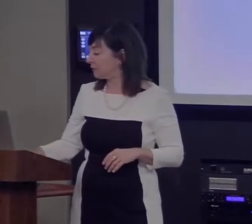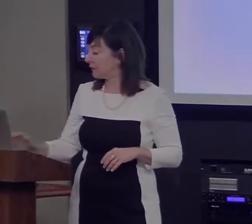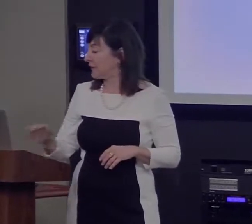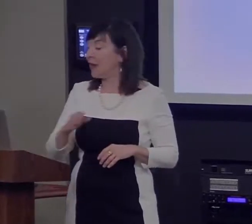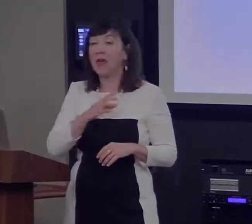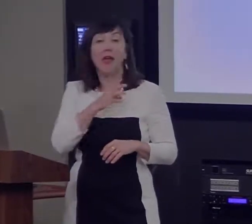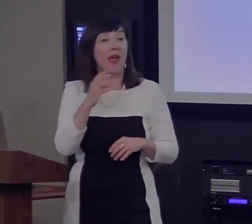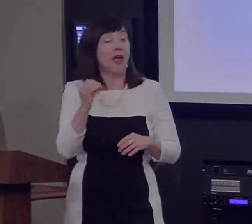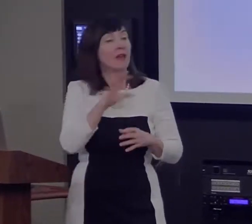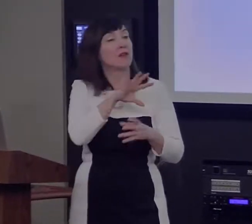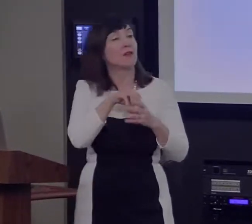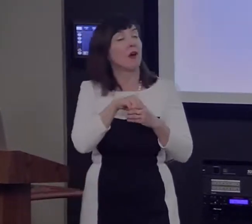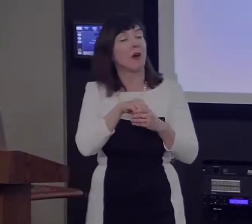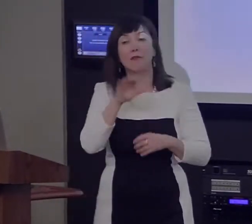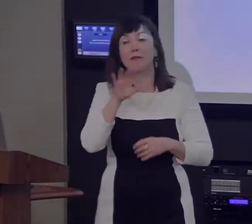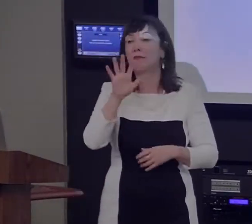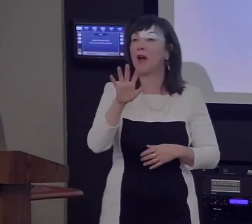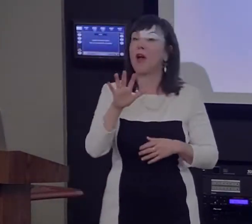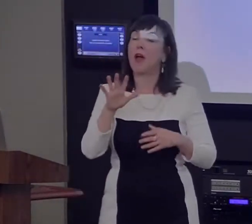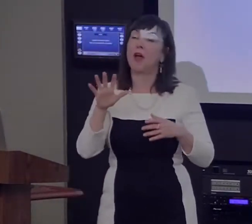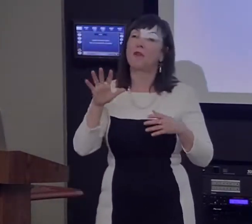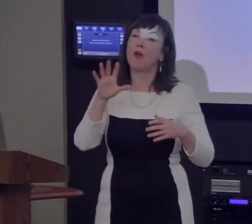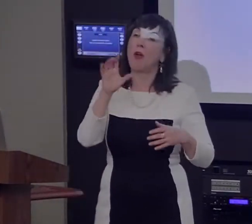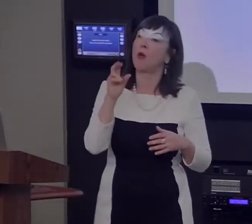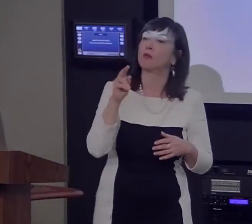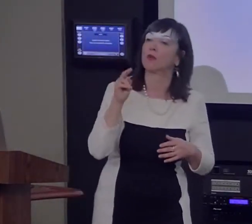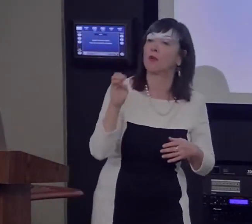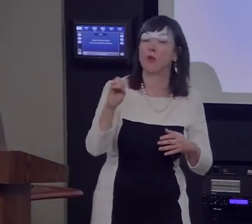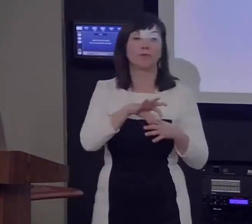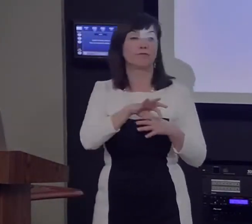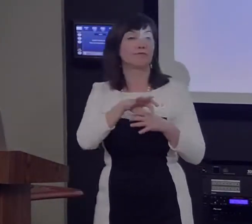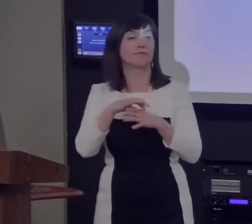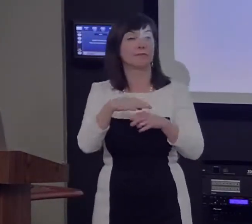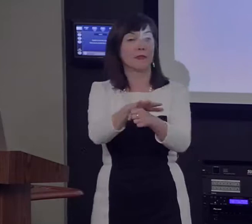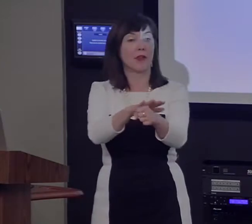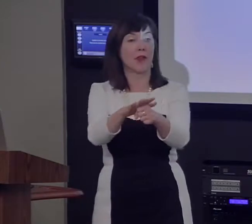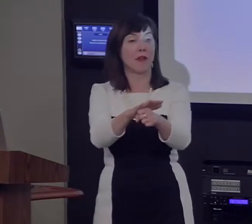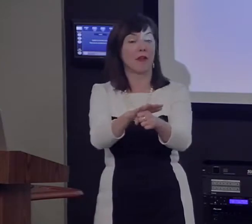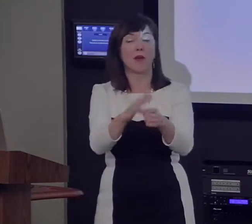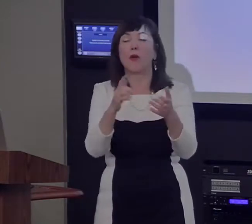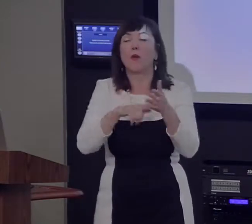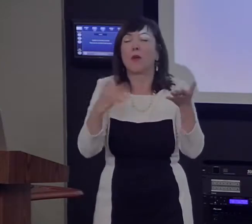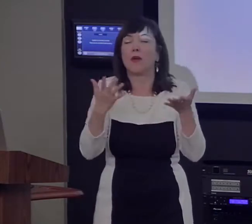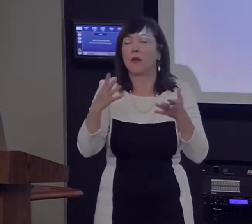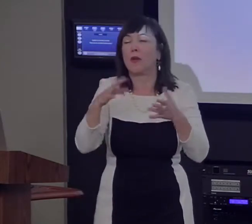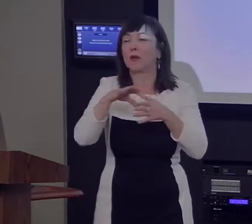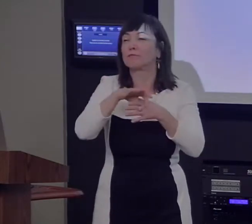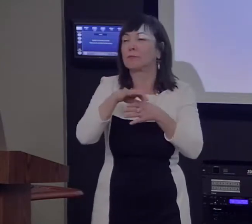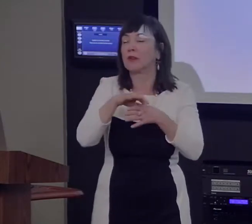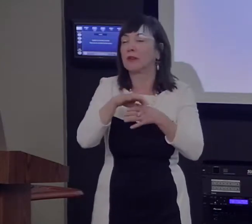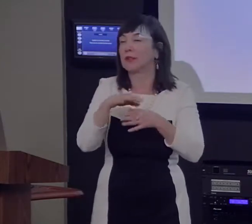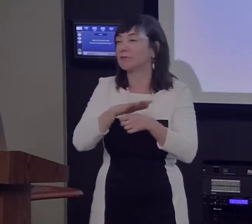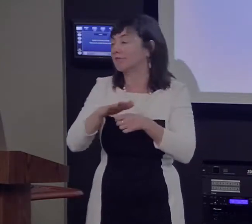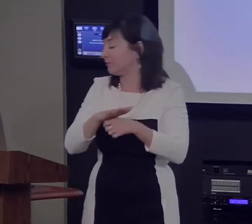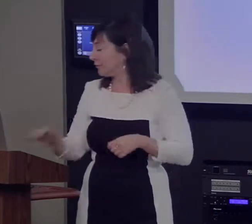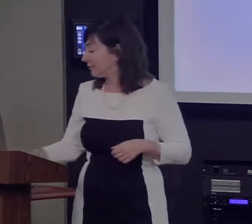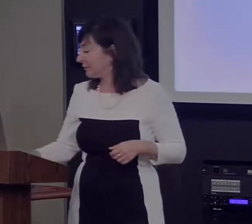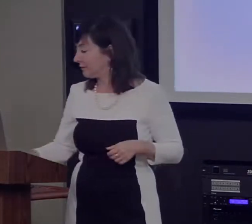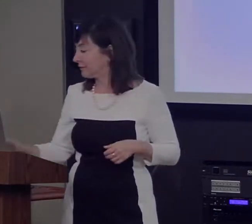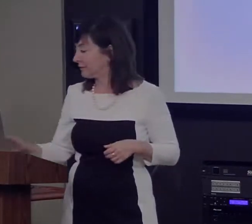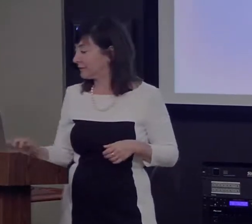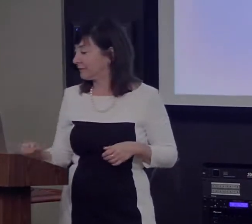also looking at the integration of knowledge of brain and behavior science, examining core content